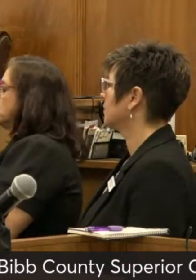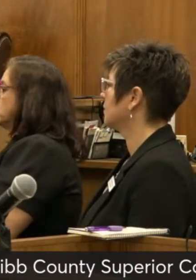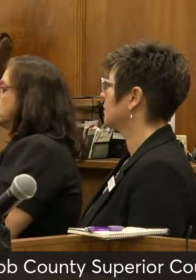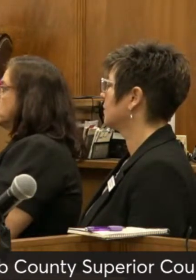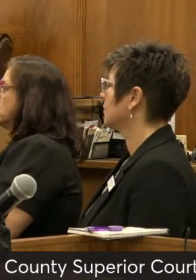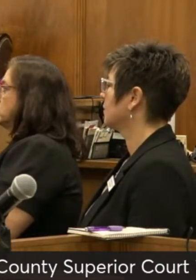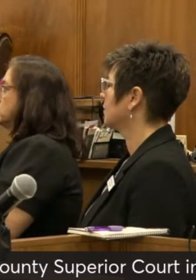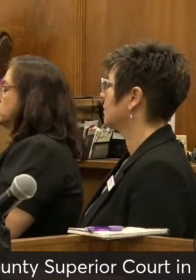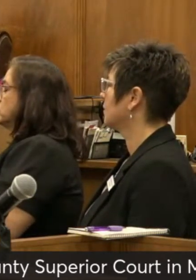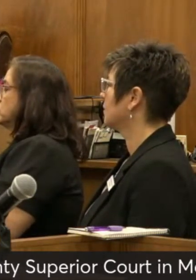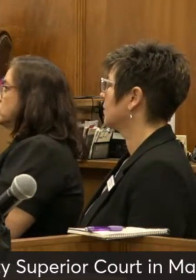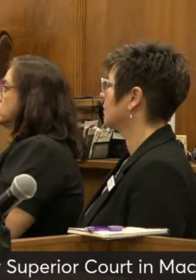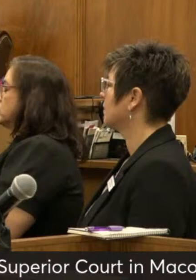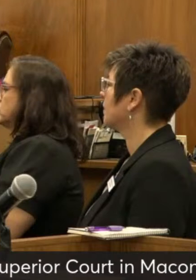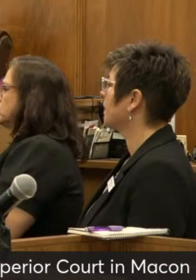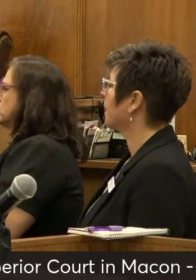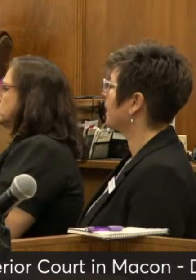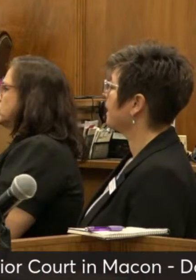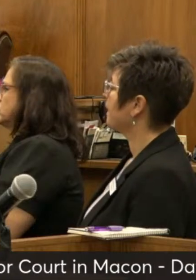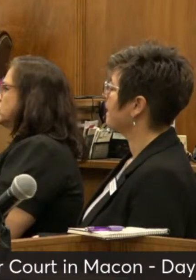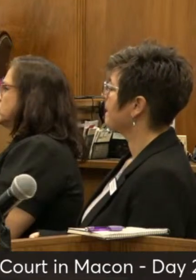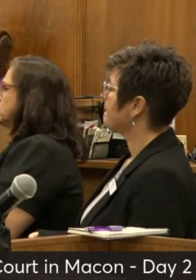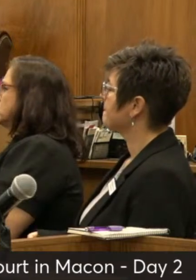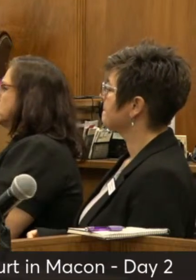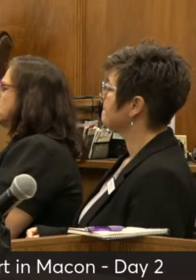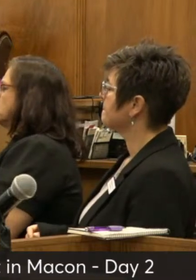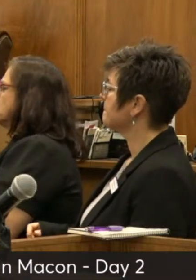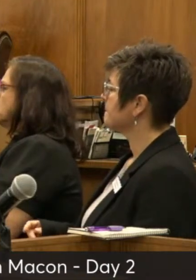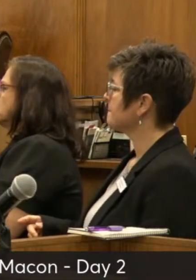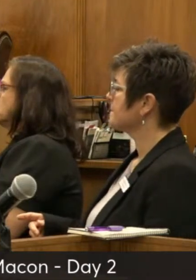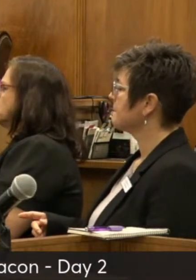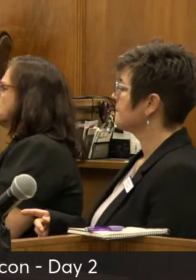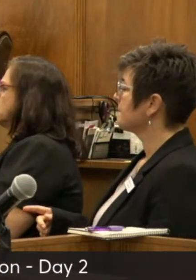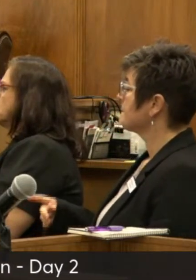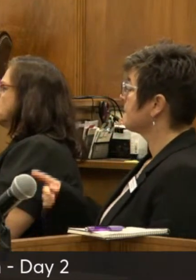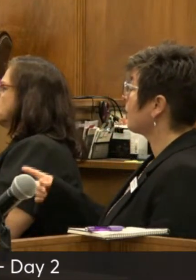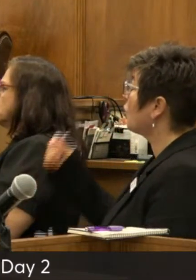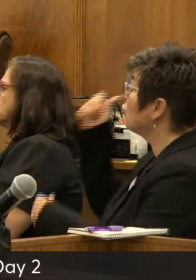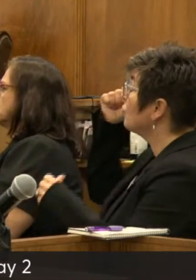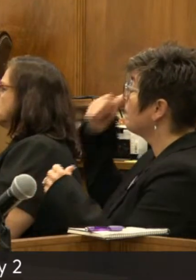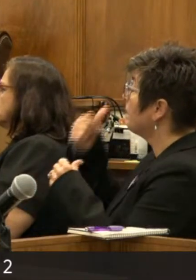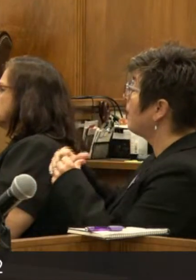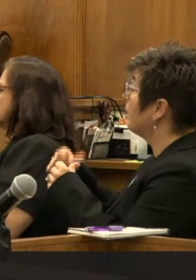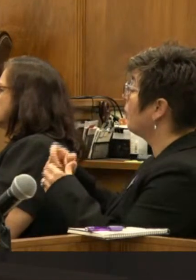Can you remember a little bit more of what you might have told Dr. Hill?